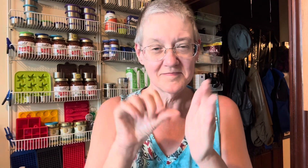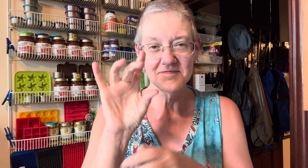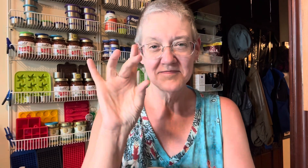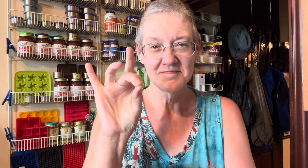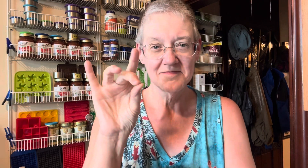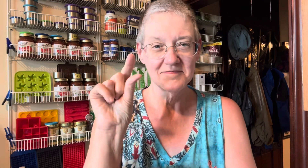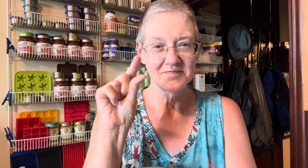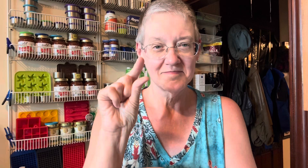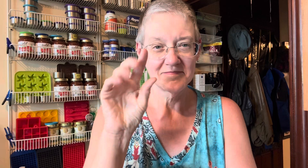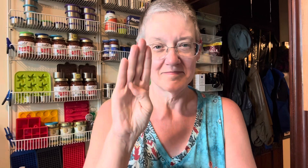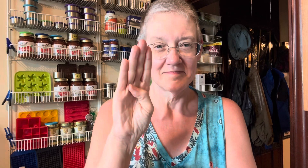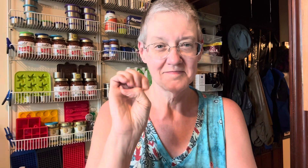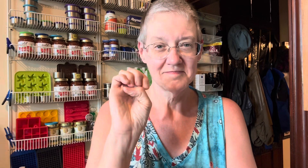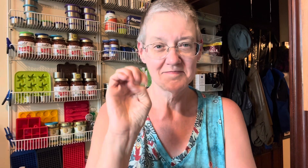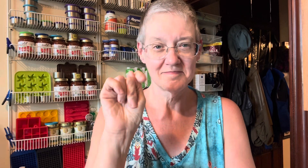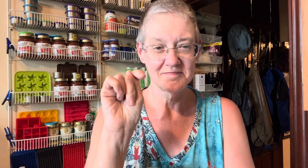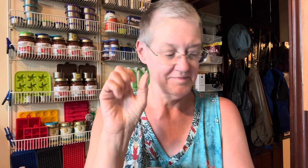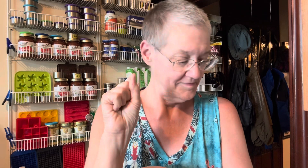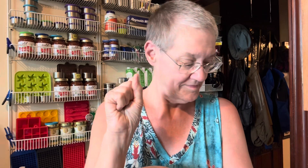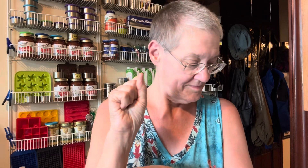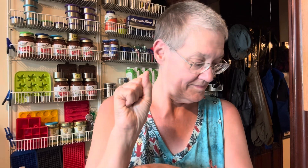of carrots, 8 grams of beets.